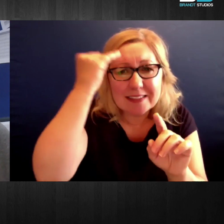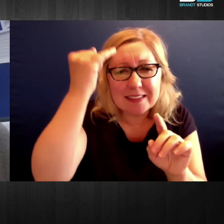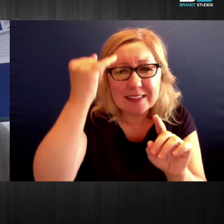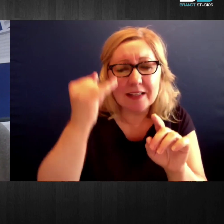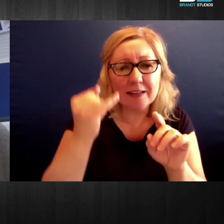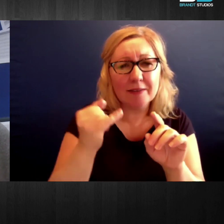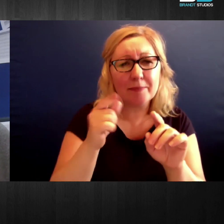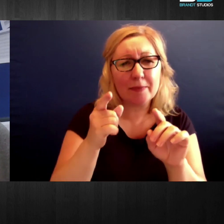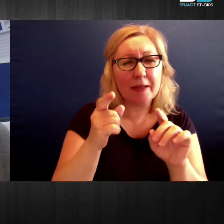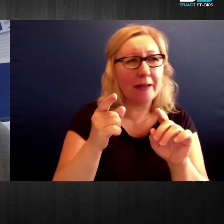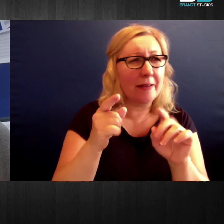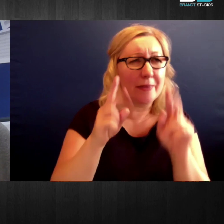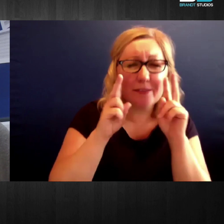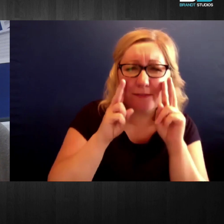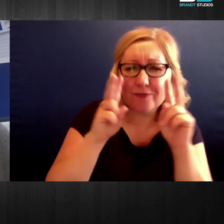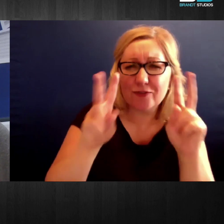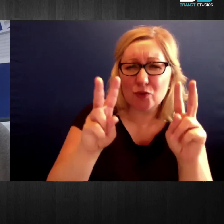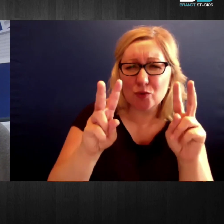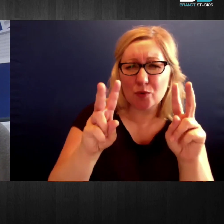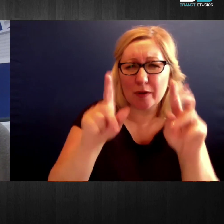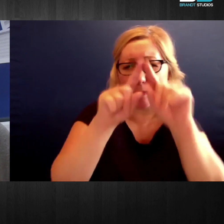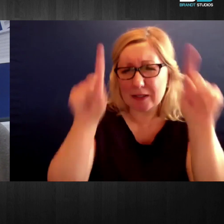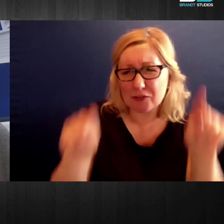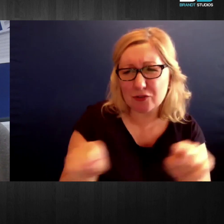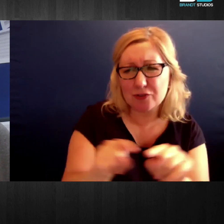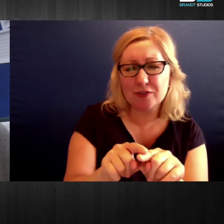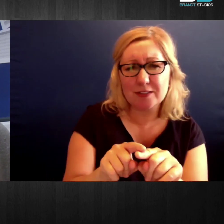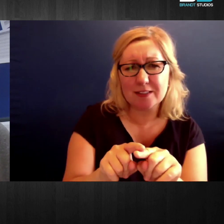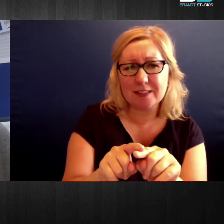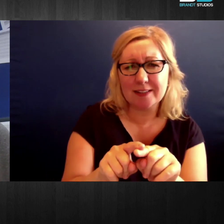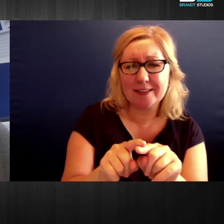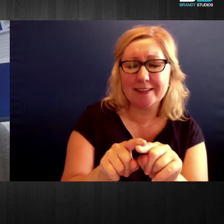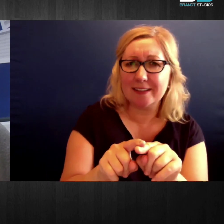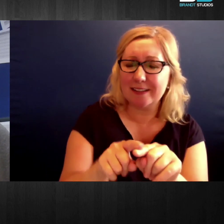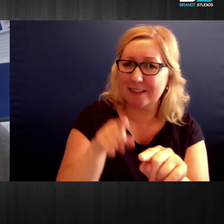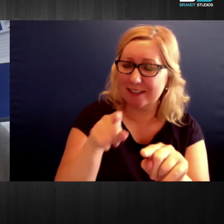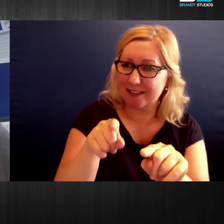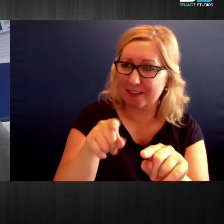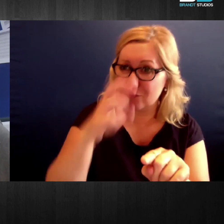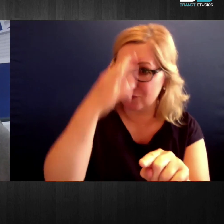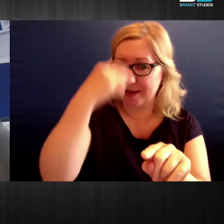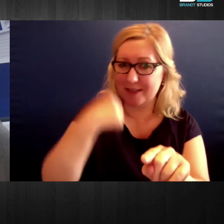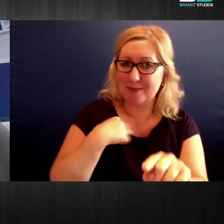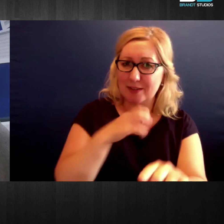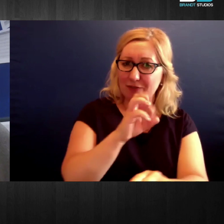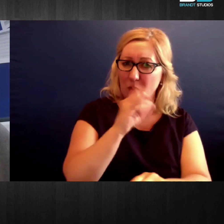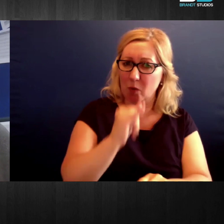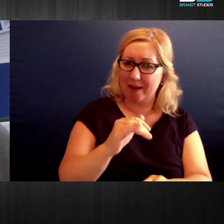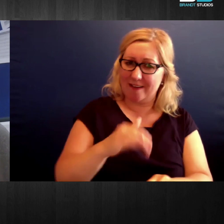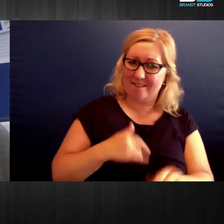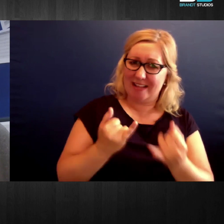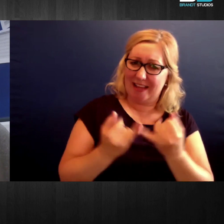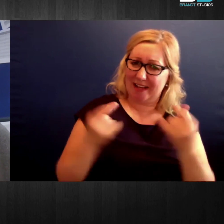found it I was just amazed at the time to think that there was people in a different country that